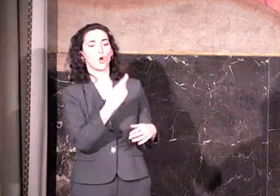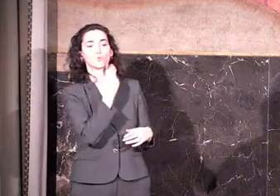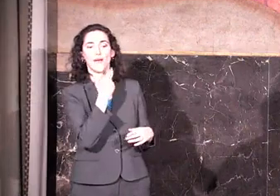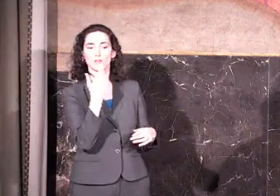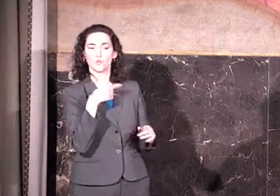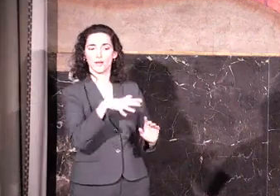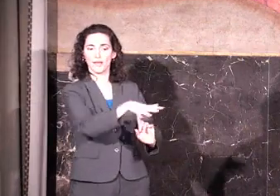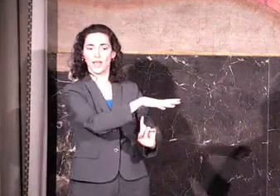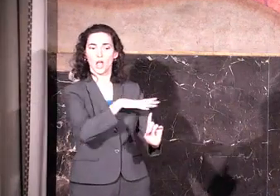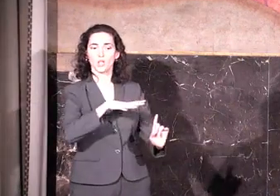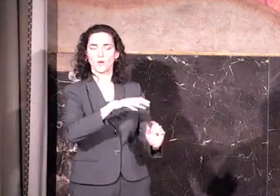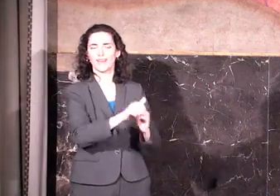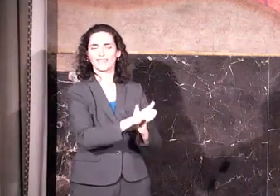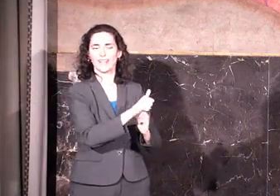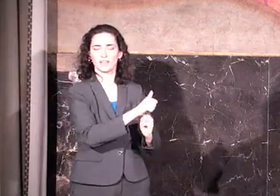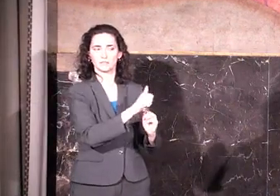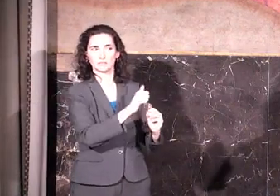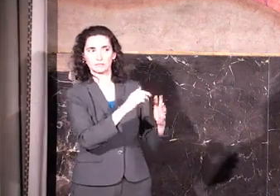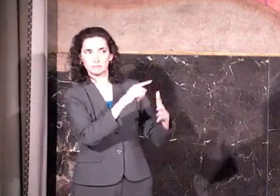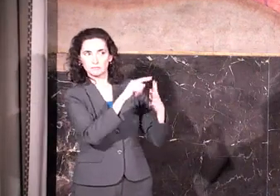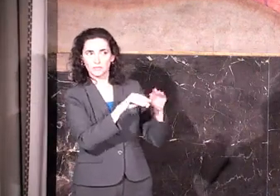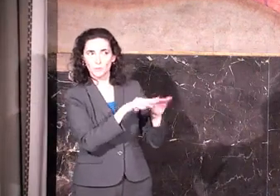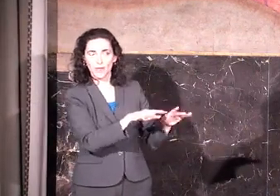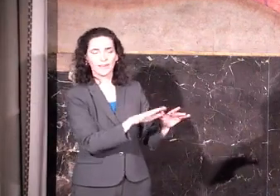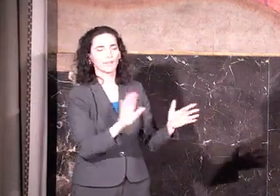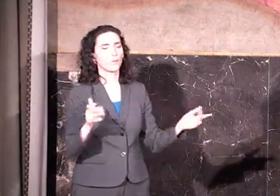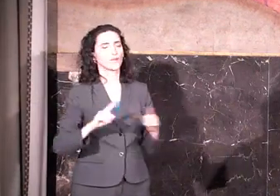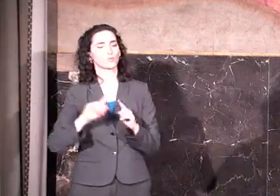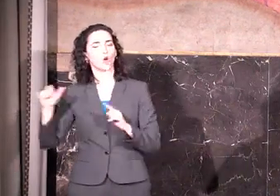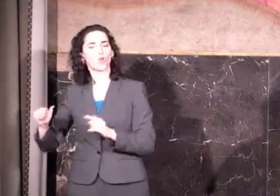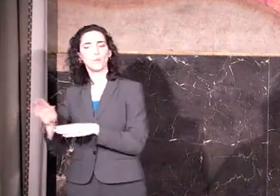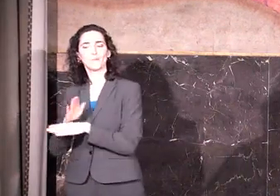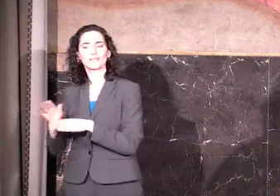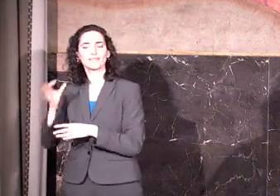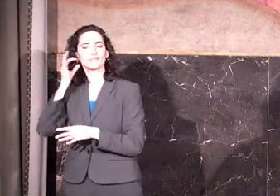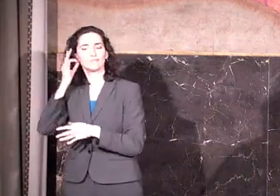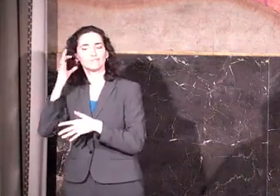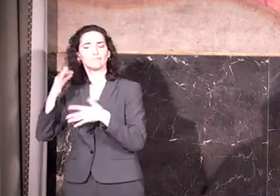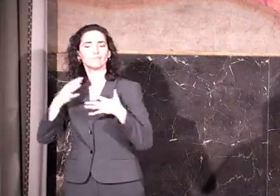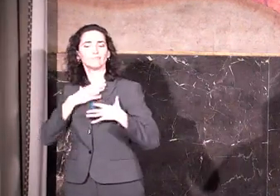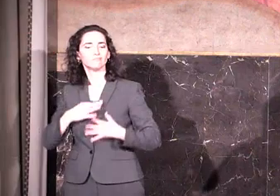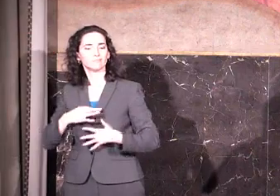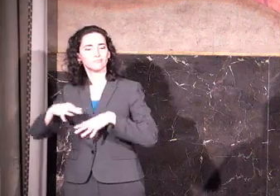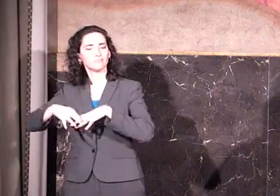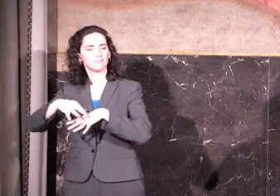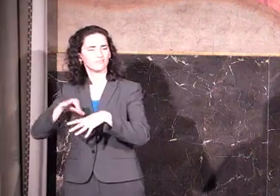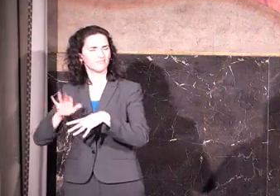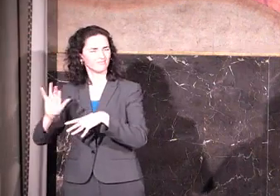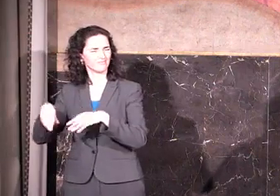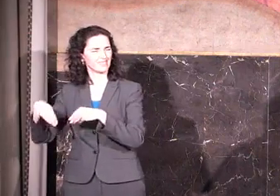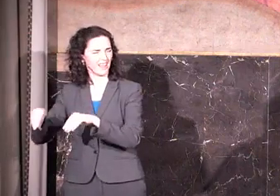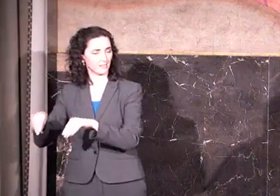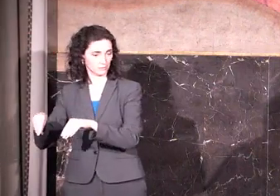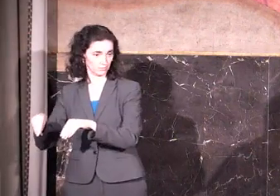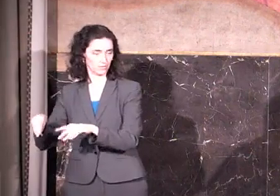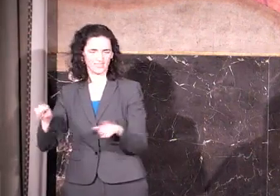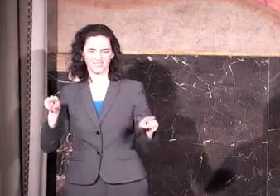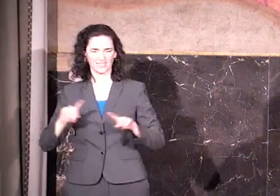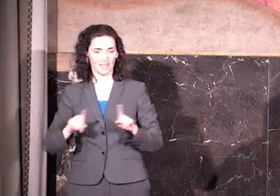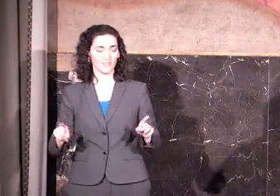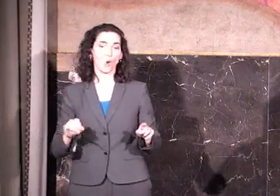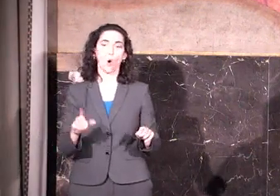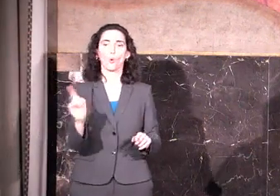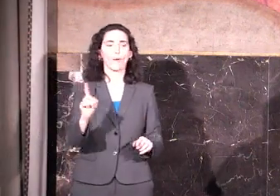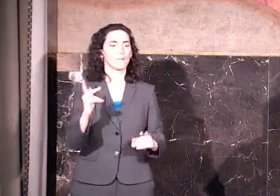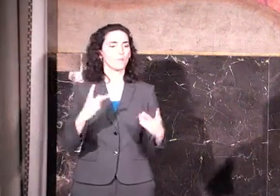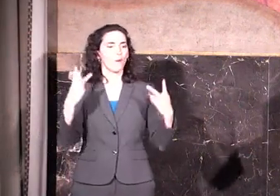risk than a business that might be a jewelry store, or as opposed to some type of environment like you mentioned, the hair